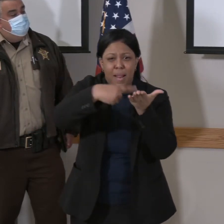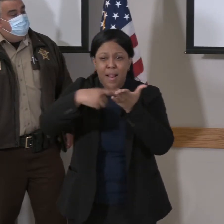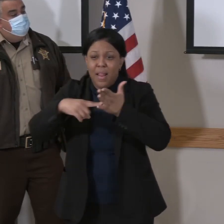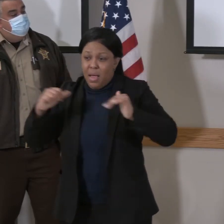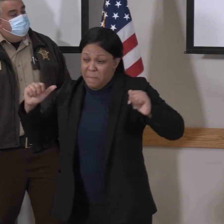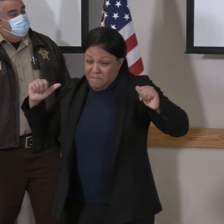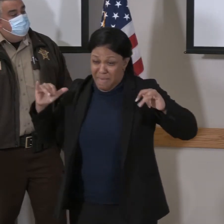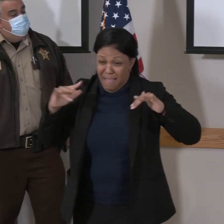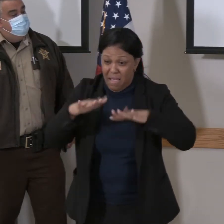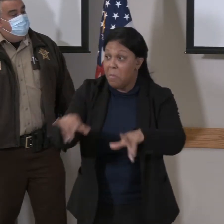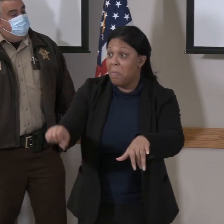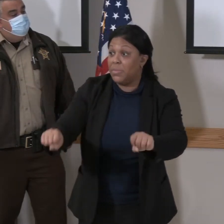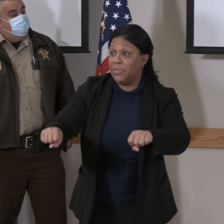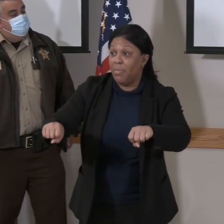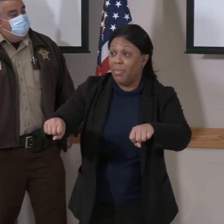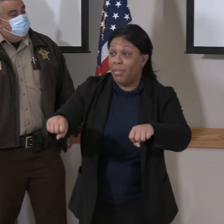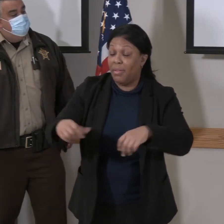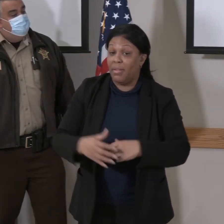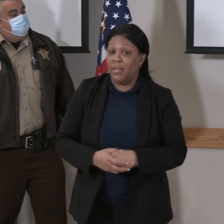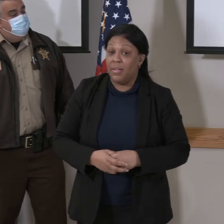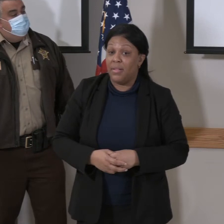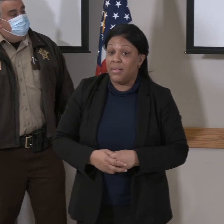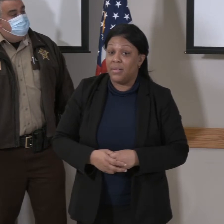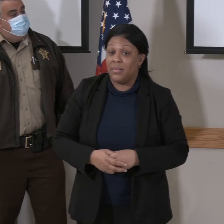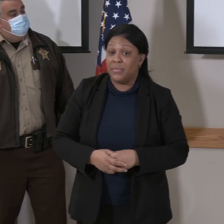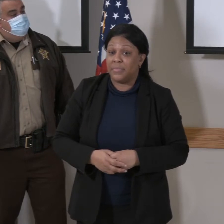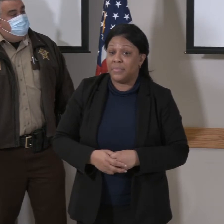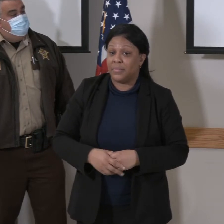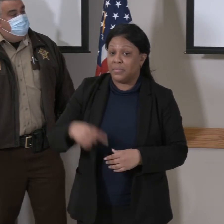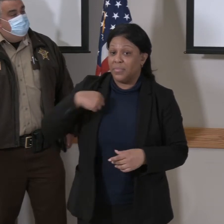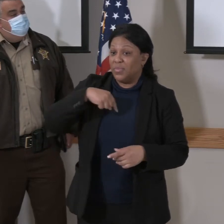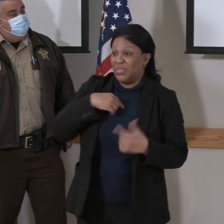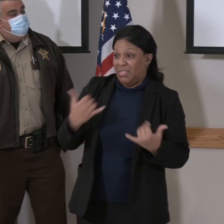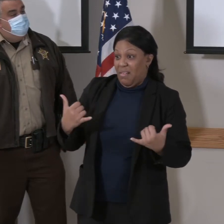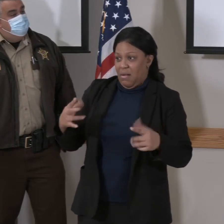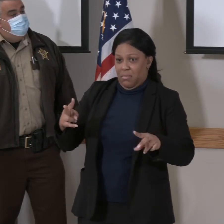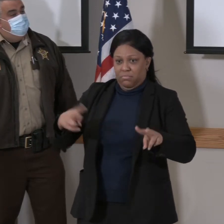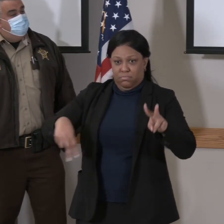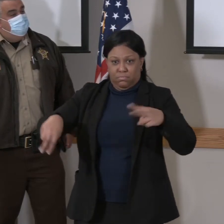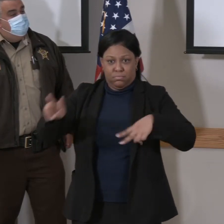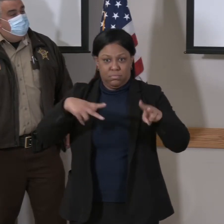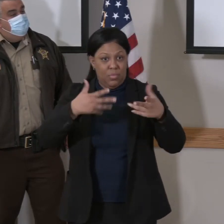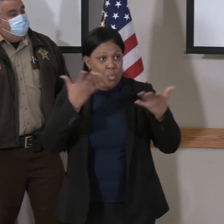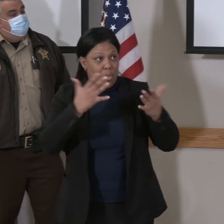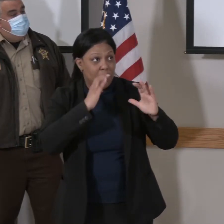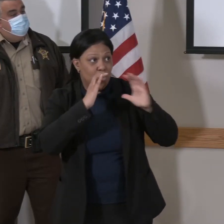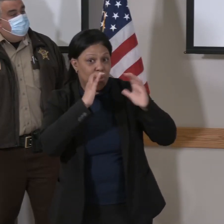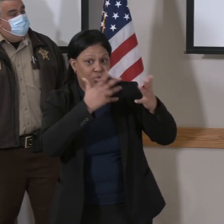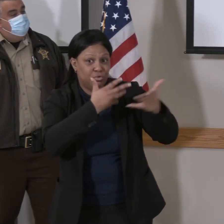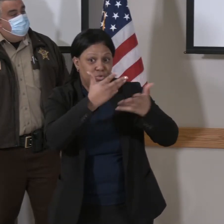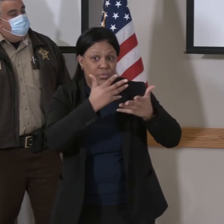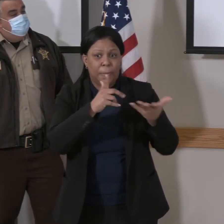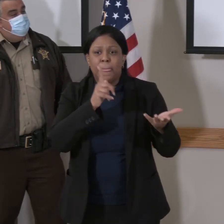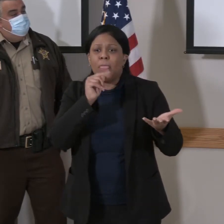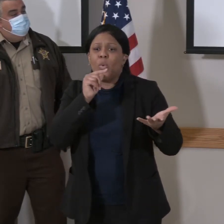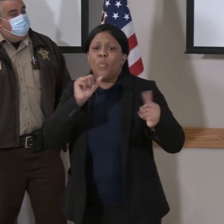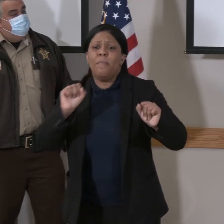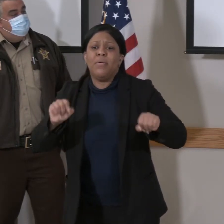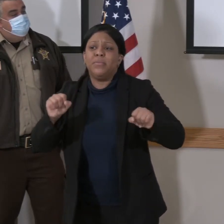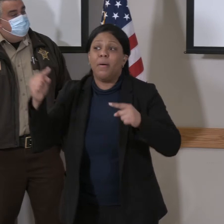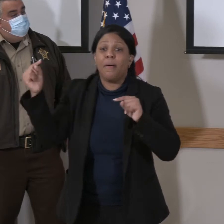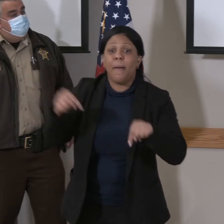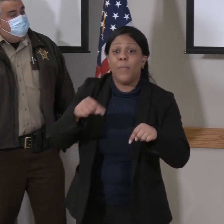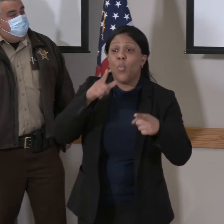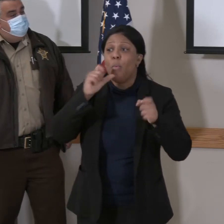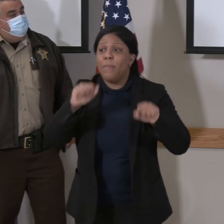are monitoring that and checking our boxes to make sure that we know who might be coming here. We are also planning